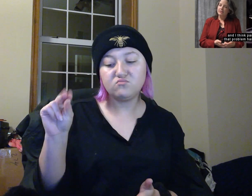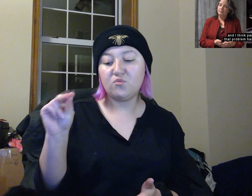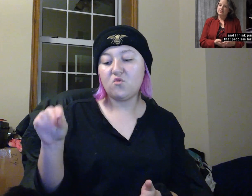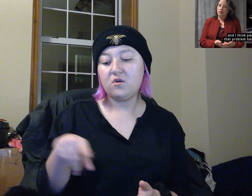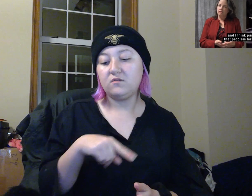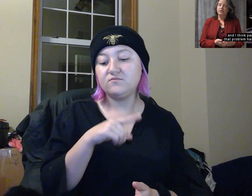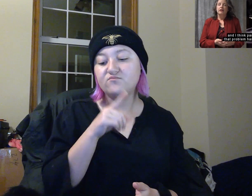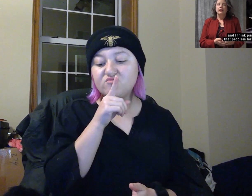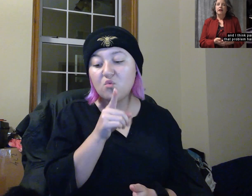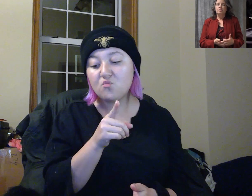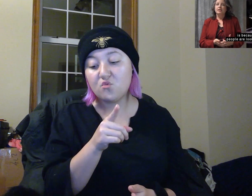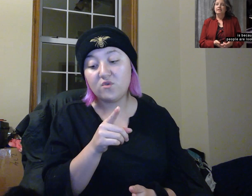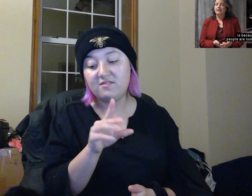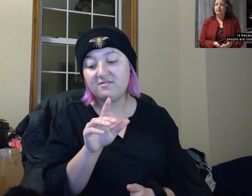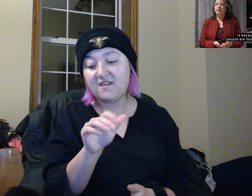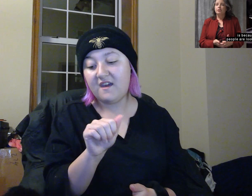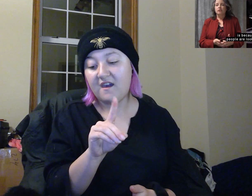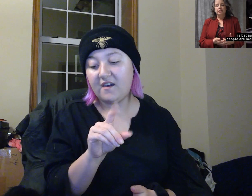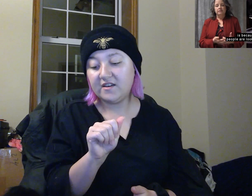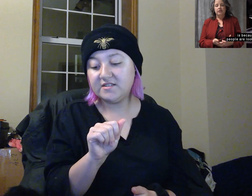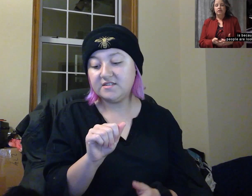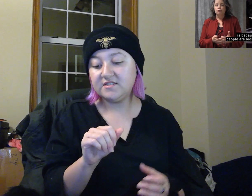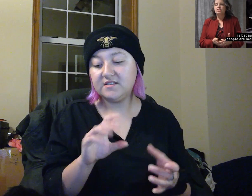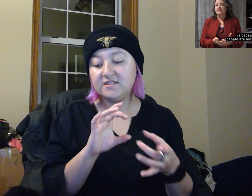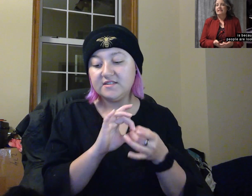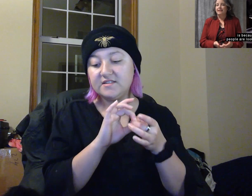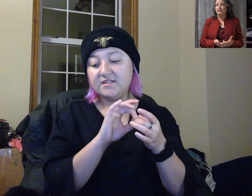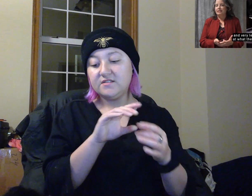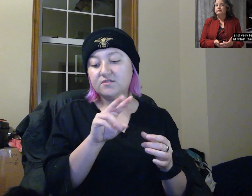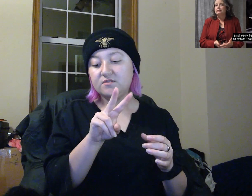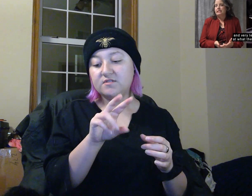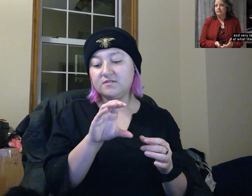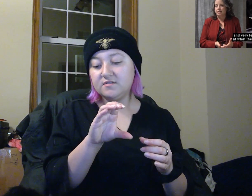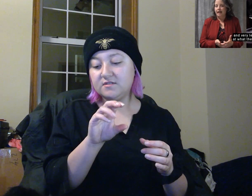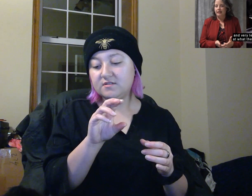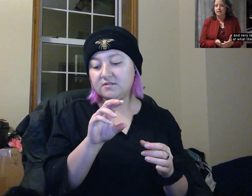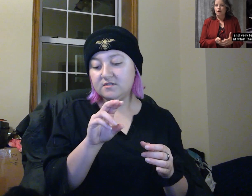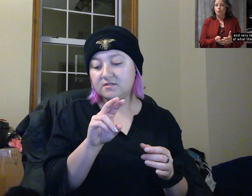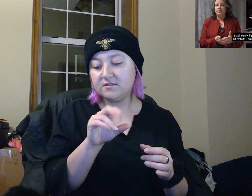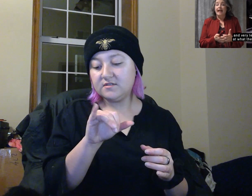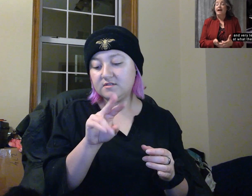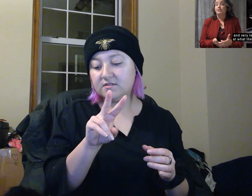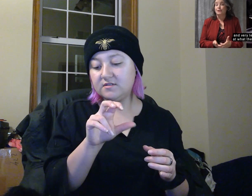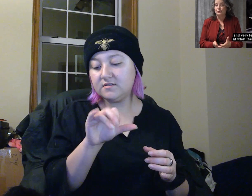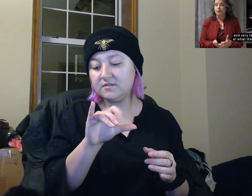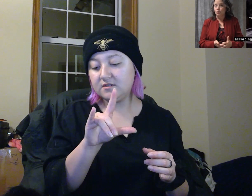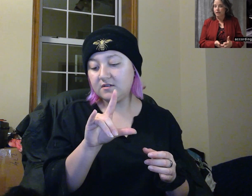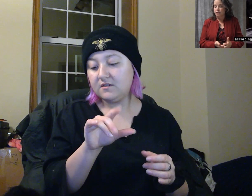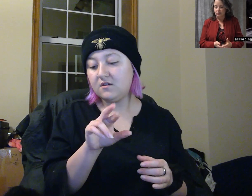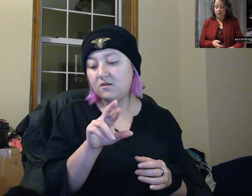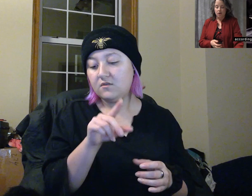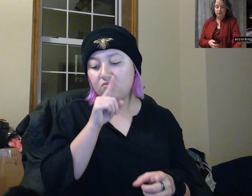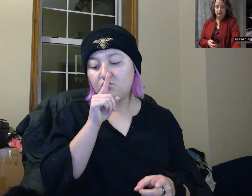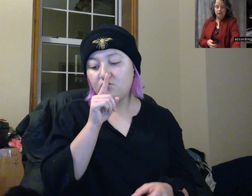that problem has not been solved is because, again, people are looking very rigidly and very legalistically at what they have to do